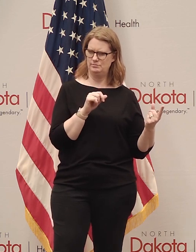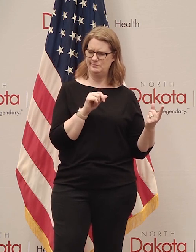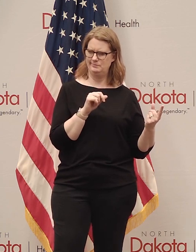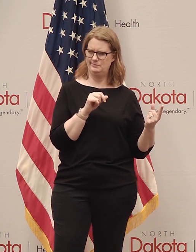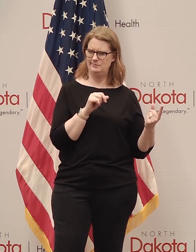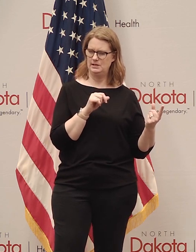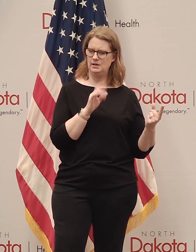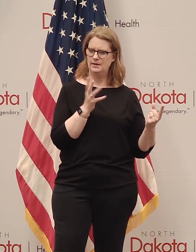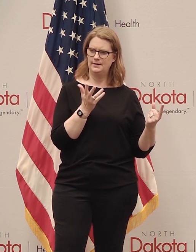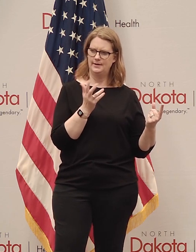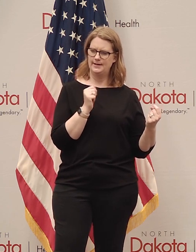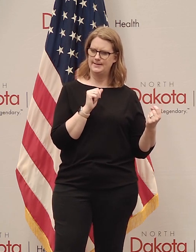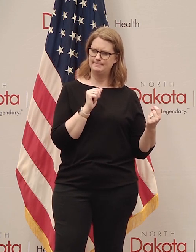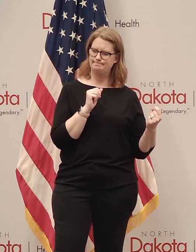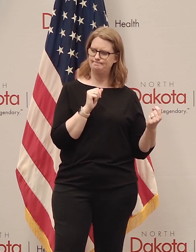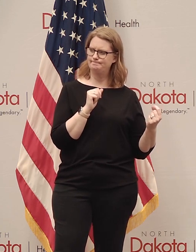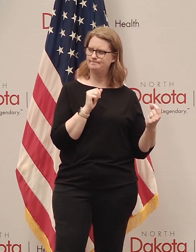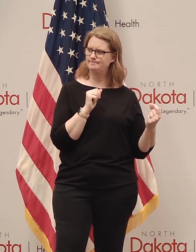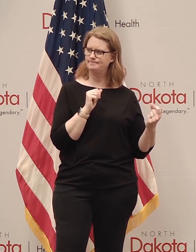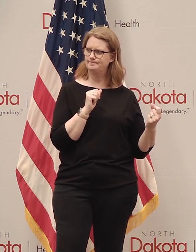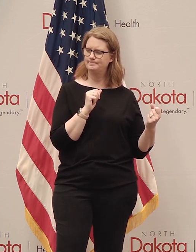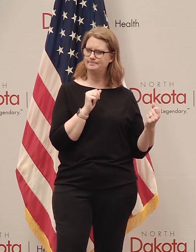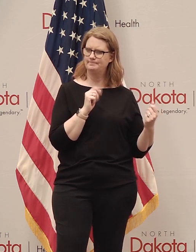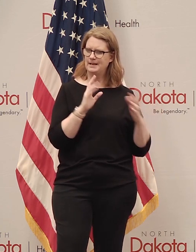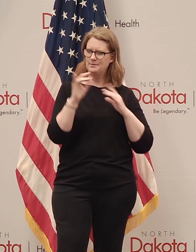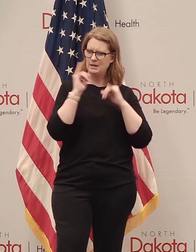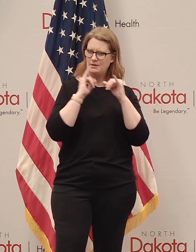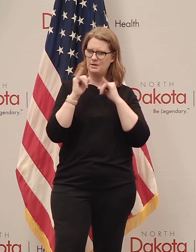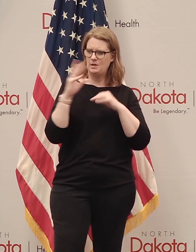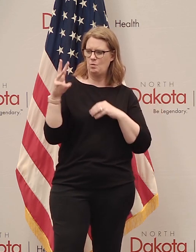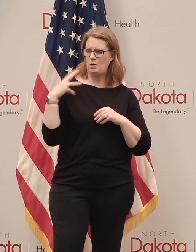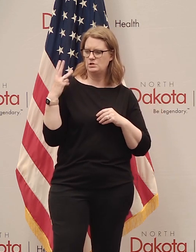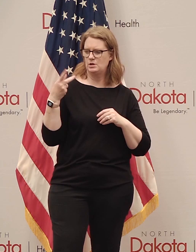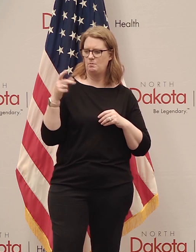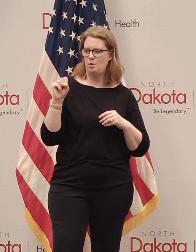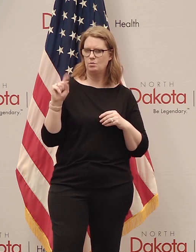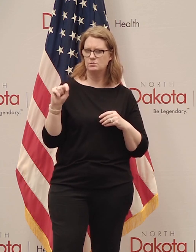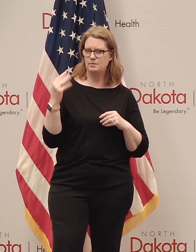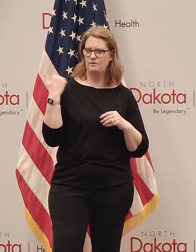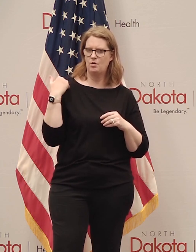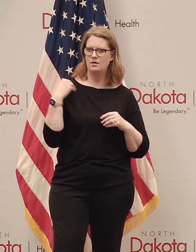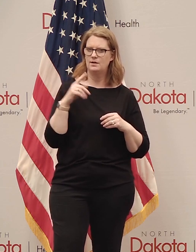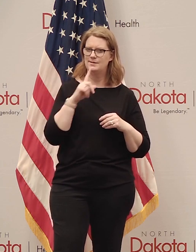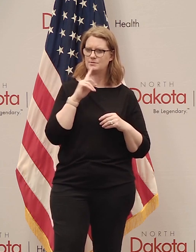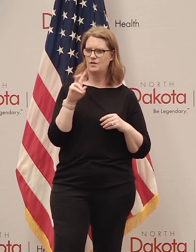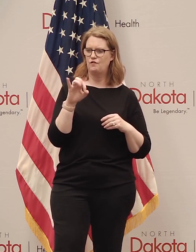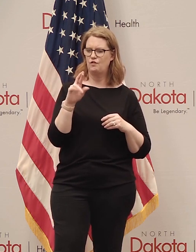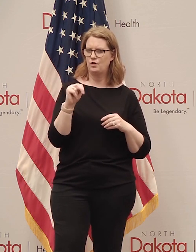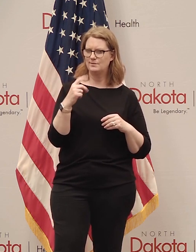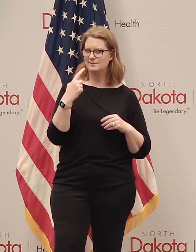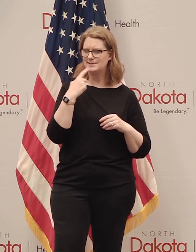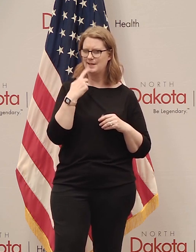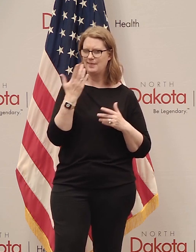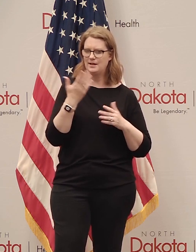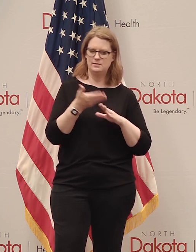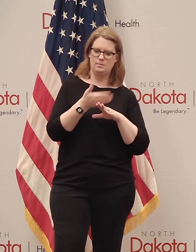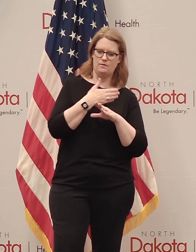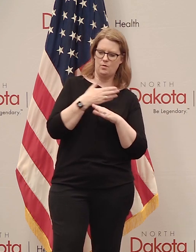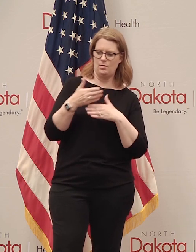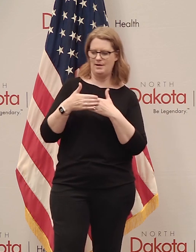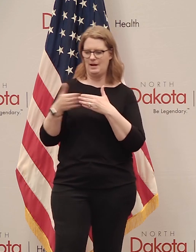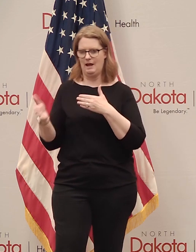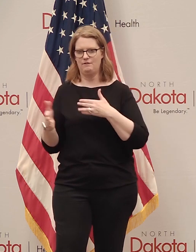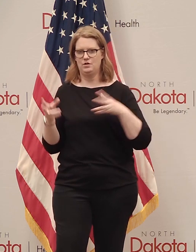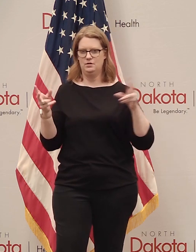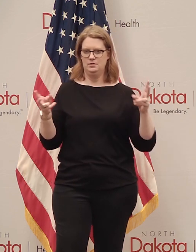that. If that was having been interviewed by the Washington Post before, I'm sure Vern said things before and after that quote that